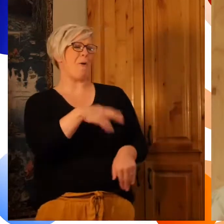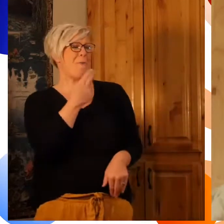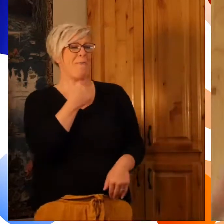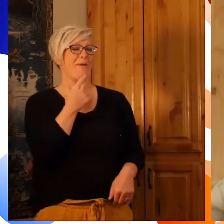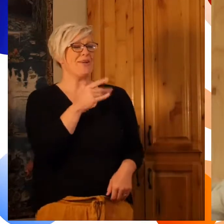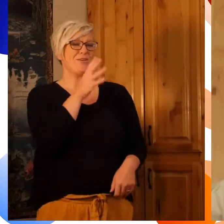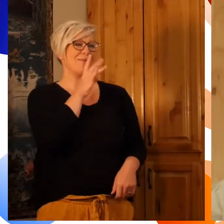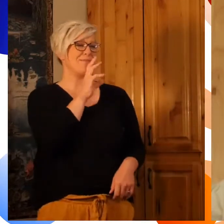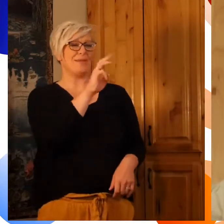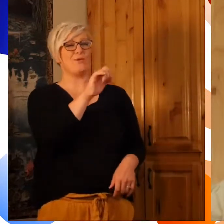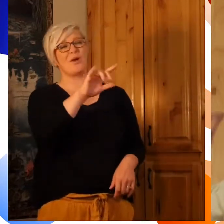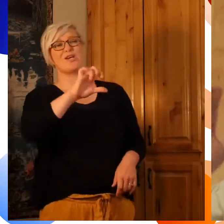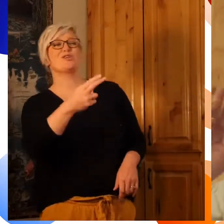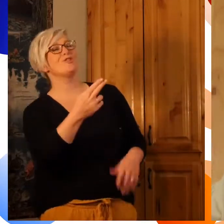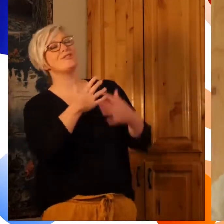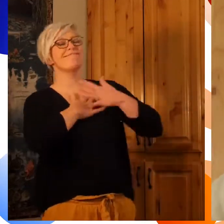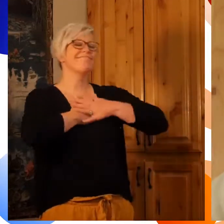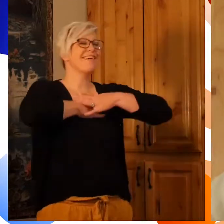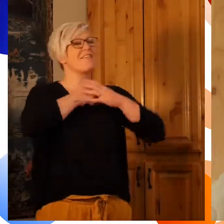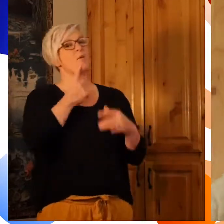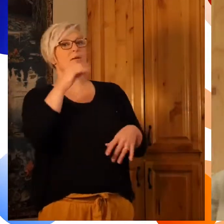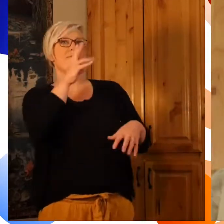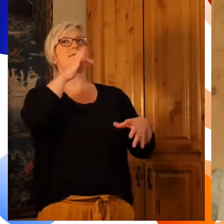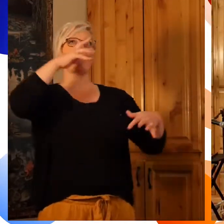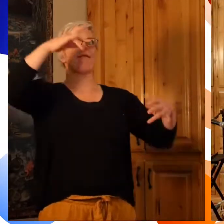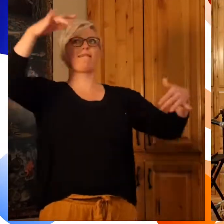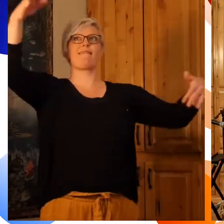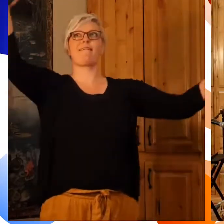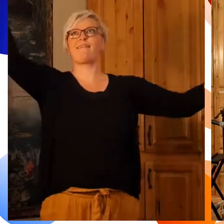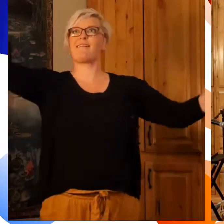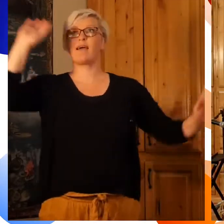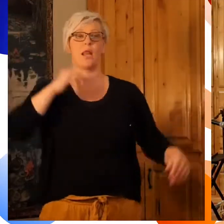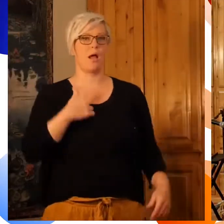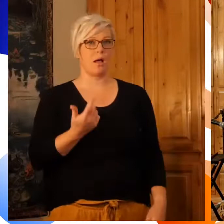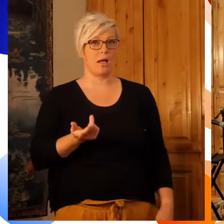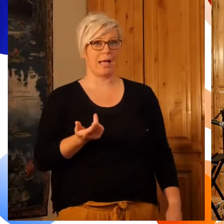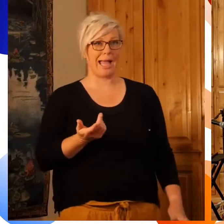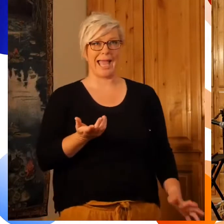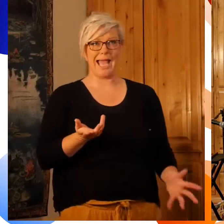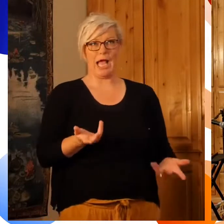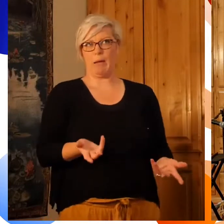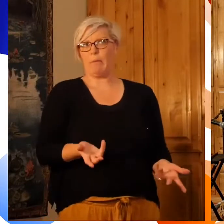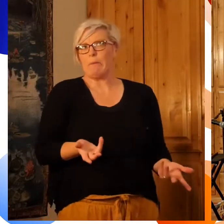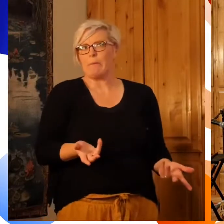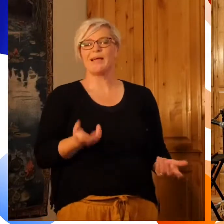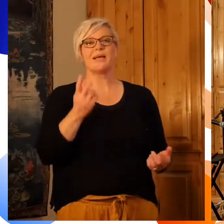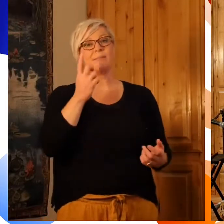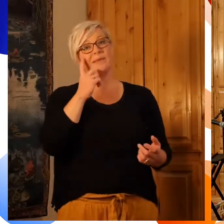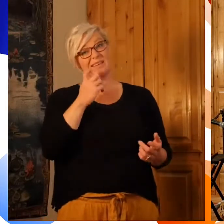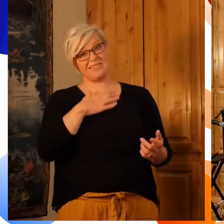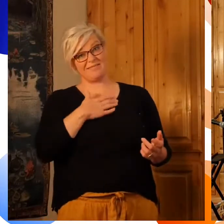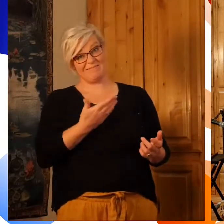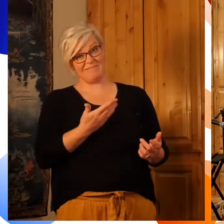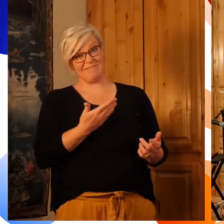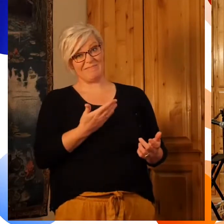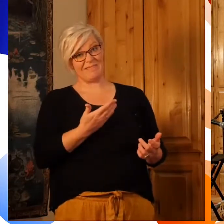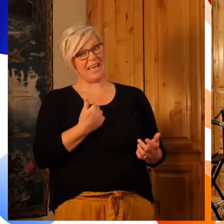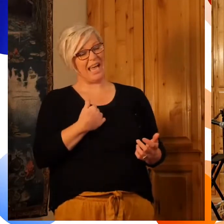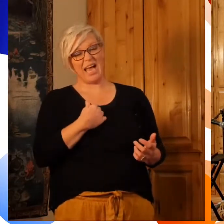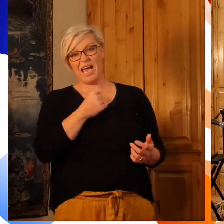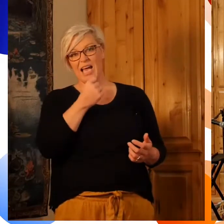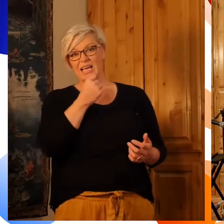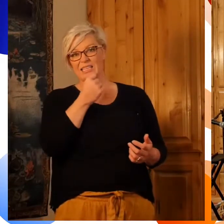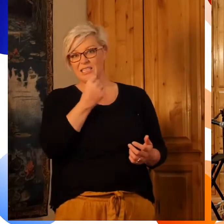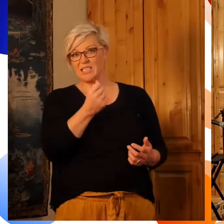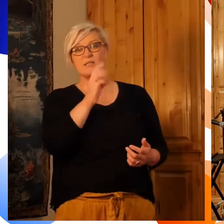they'd soon jabber off on a conversation I got nothing from, because I'd have to confess that I did not speak Welsh